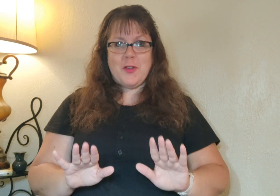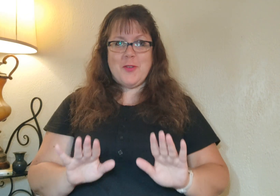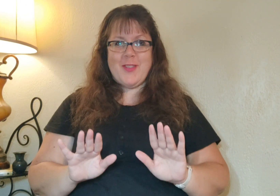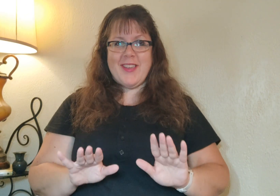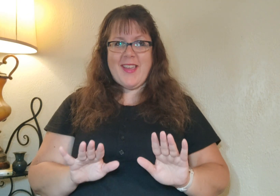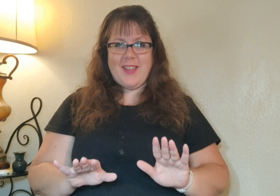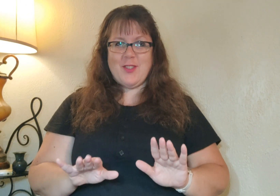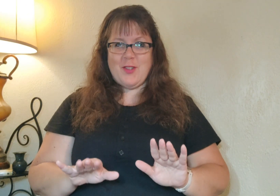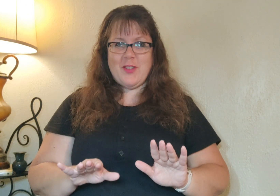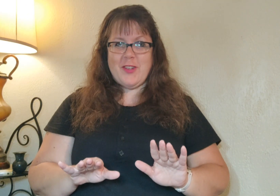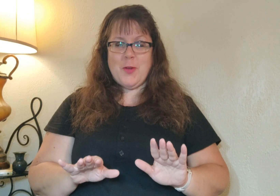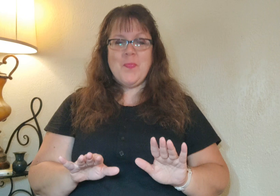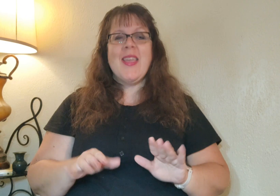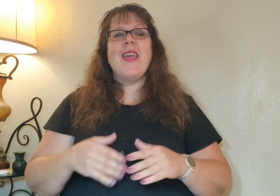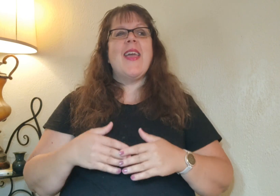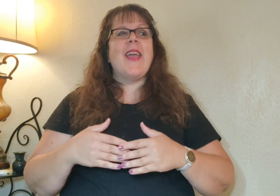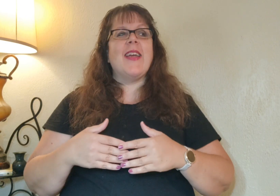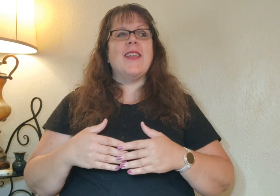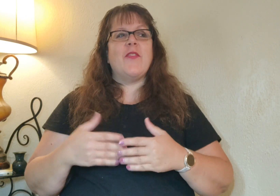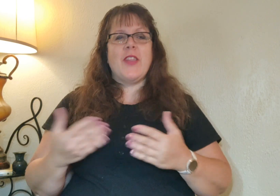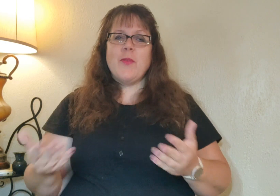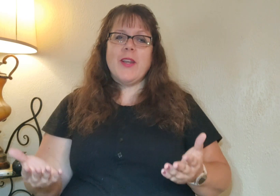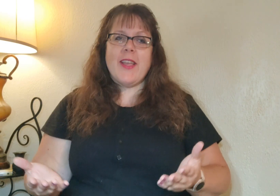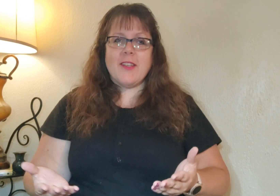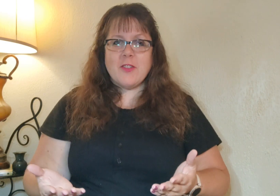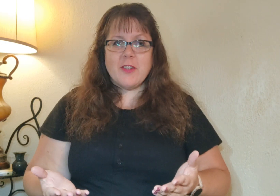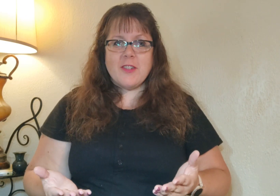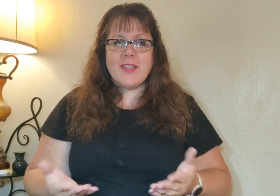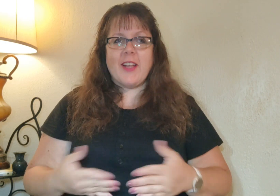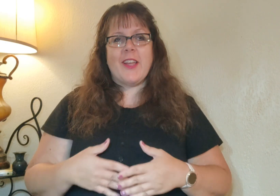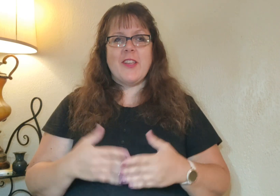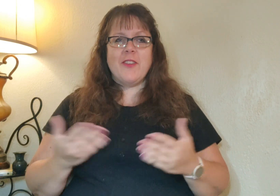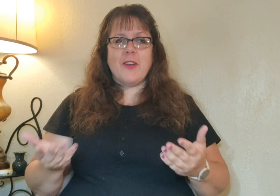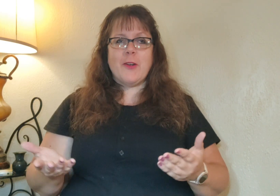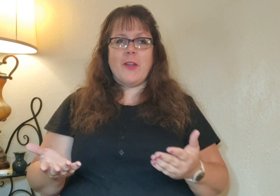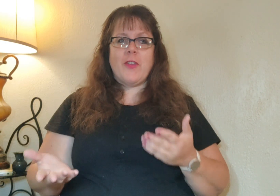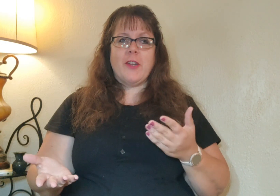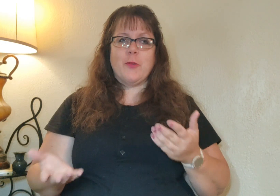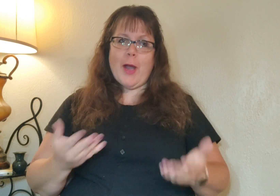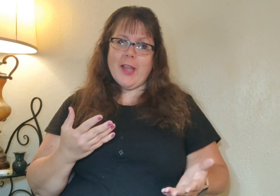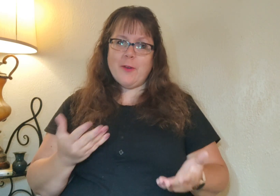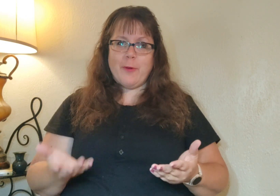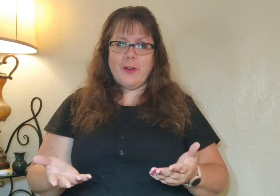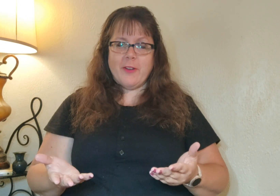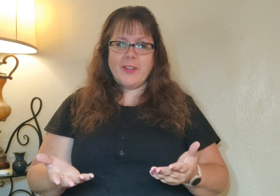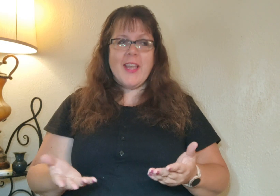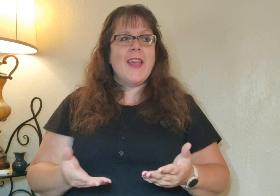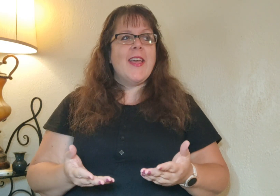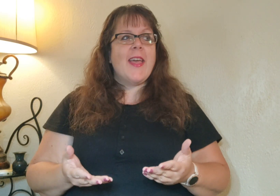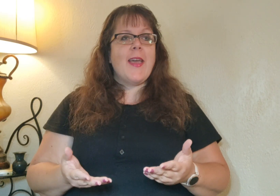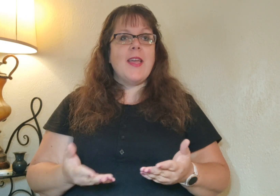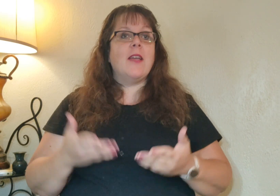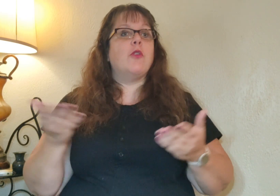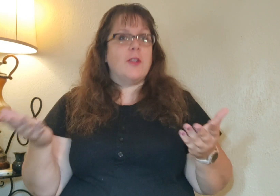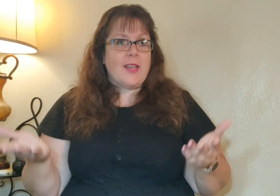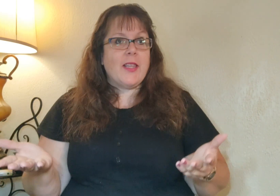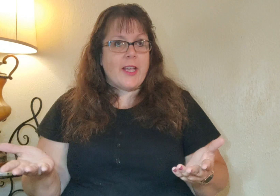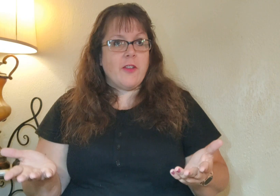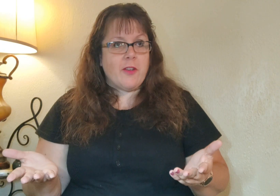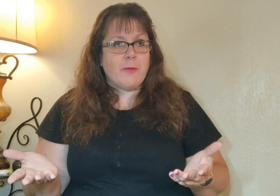know the answer to. And if anyone answers, I'll let you know if you're right or wrong. And of course, I'd let you know what